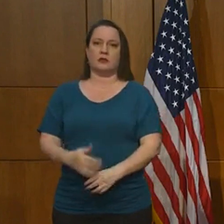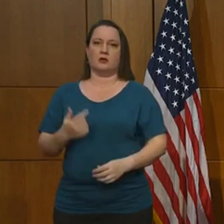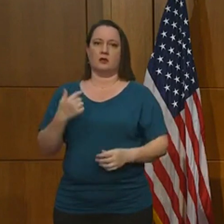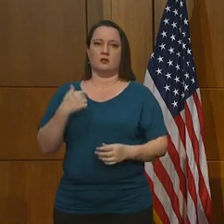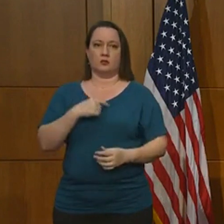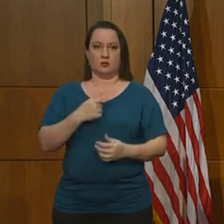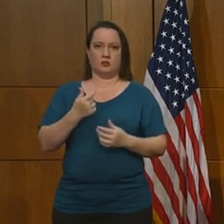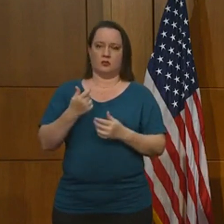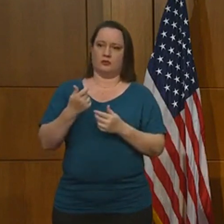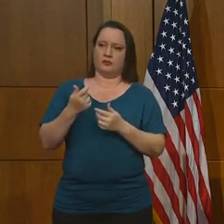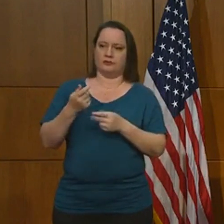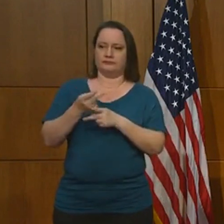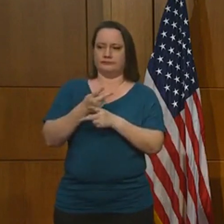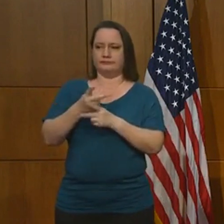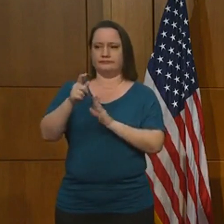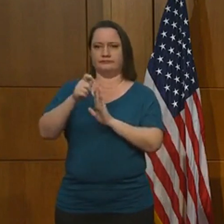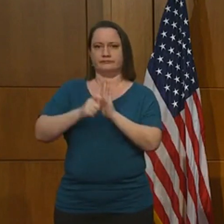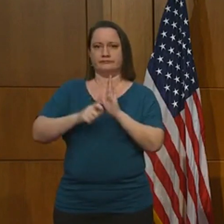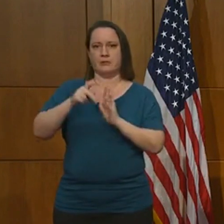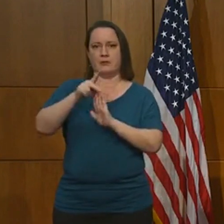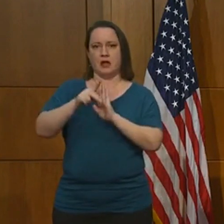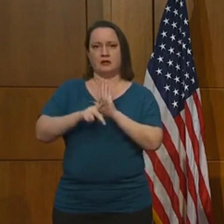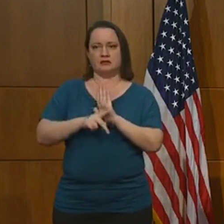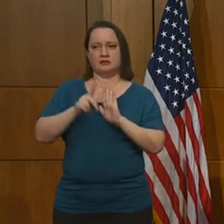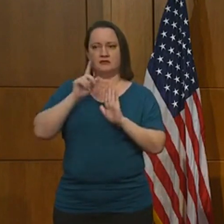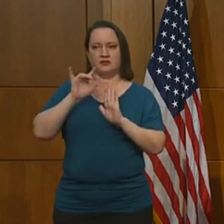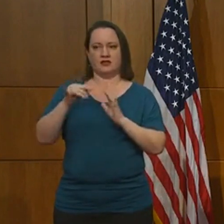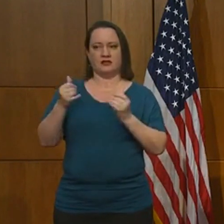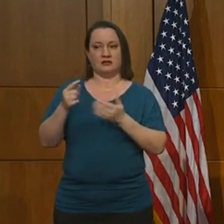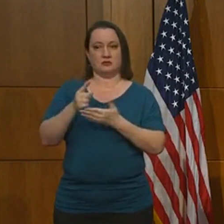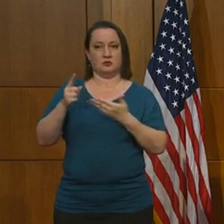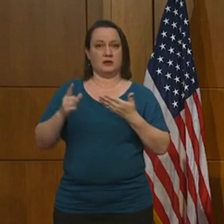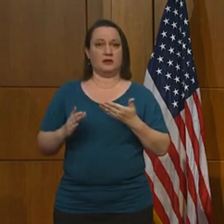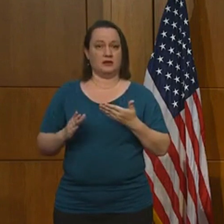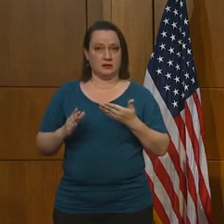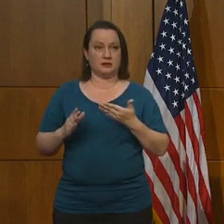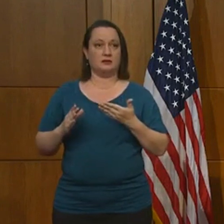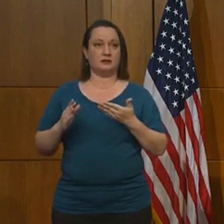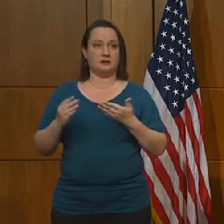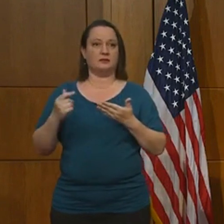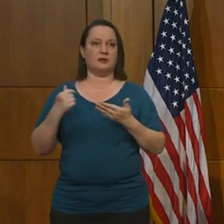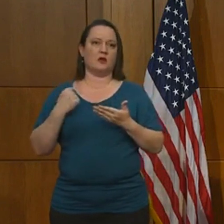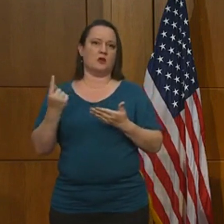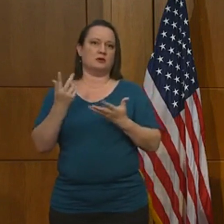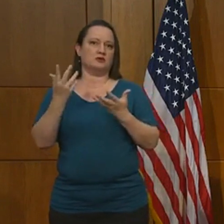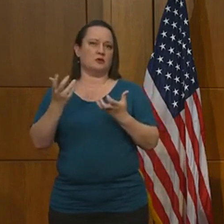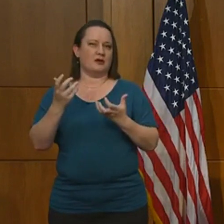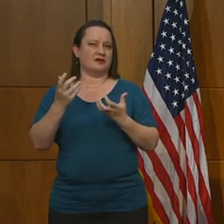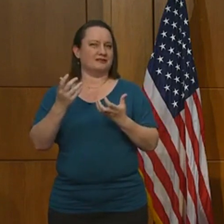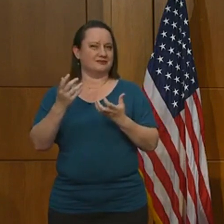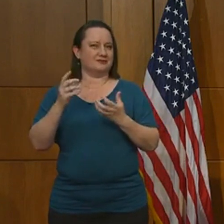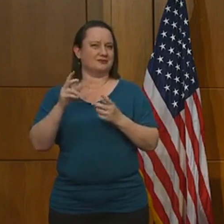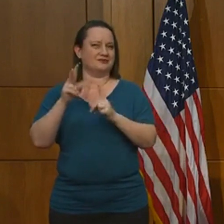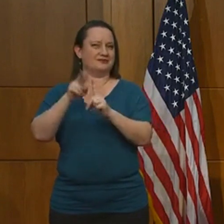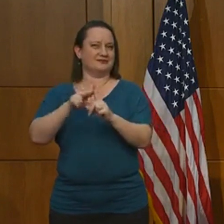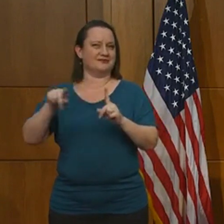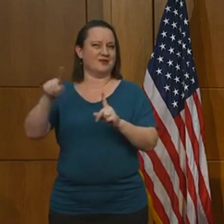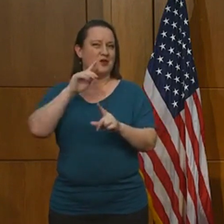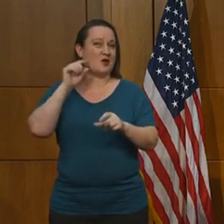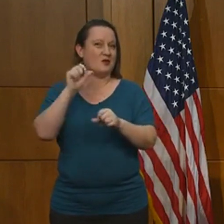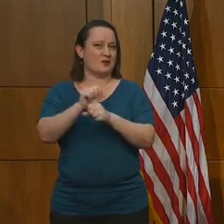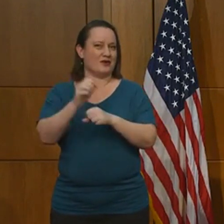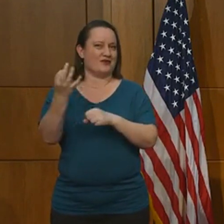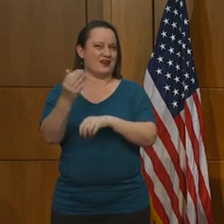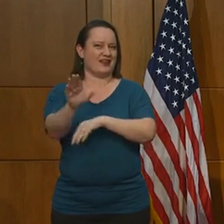on the policy of that this weekend, but I always like to give my fellow Virginians some homework on Friday